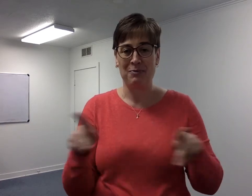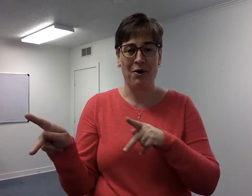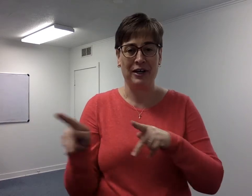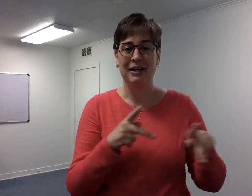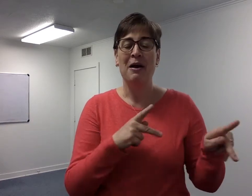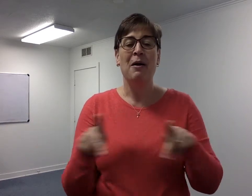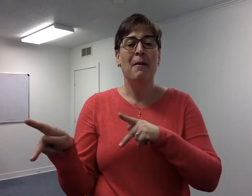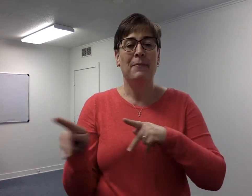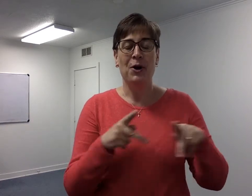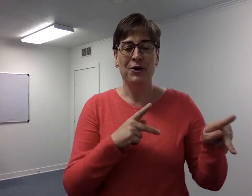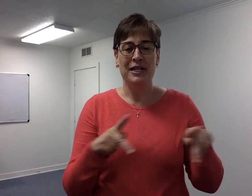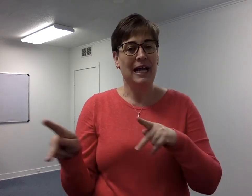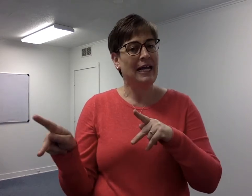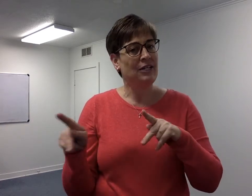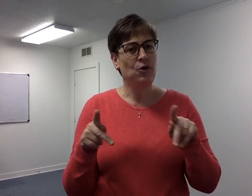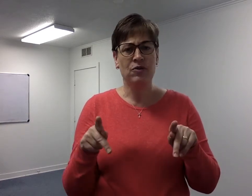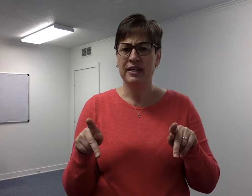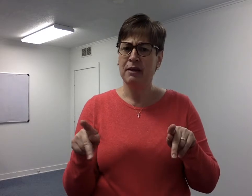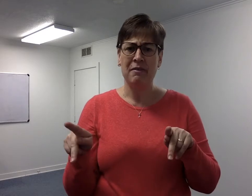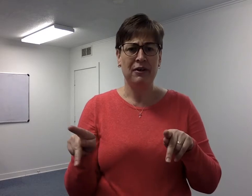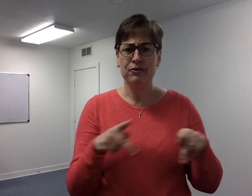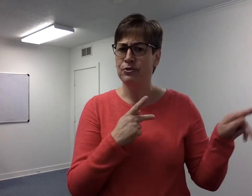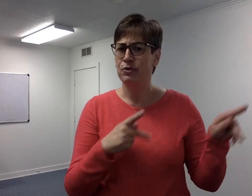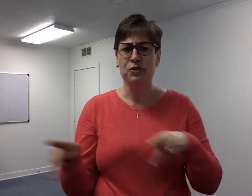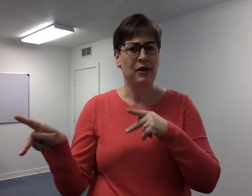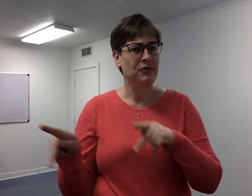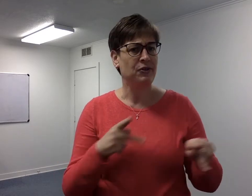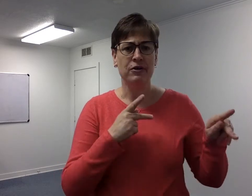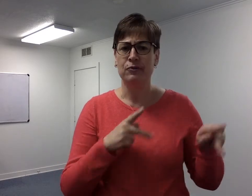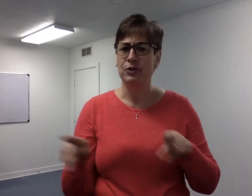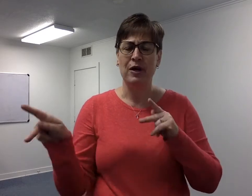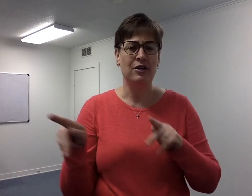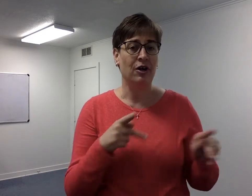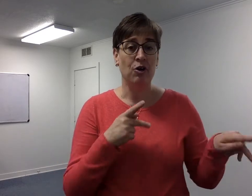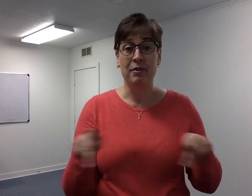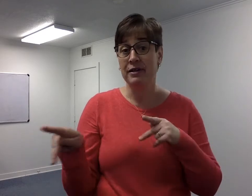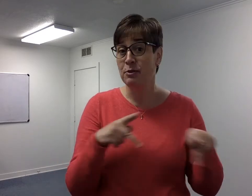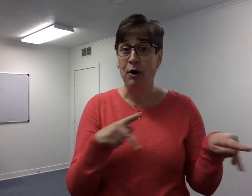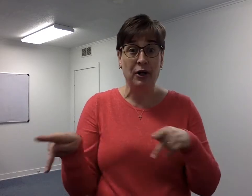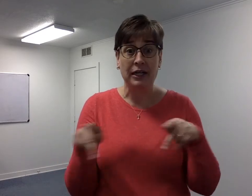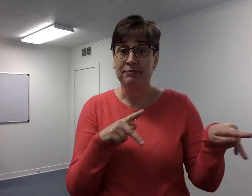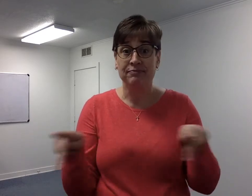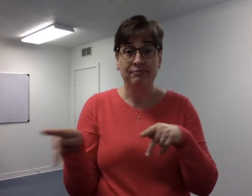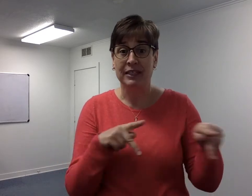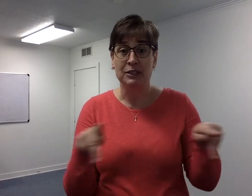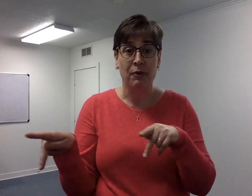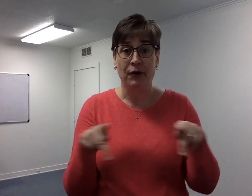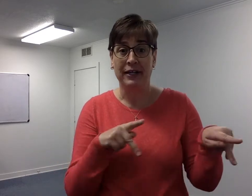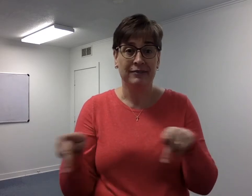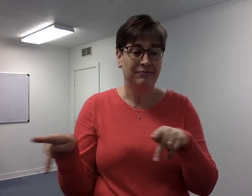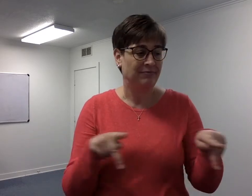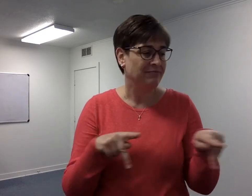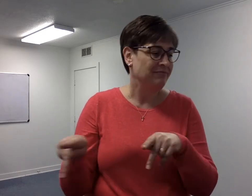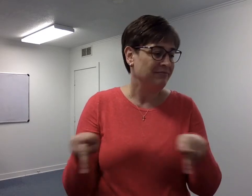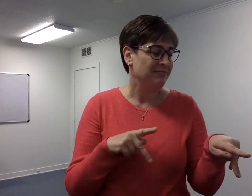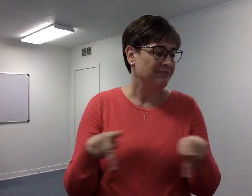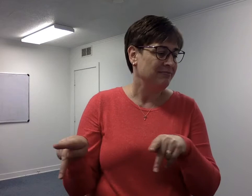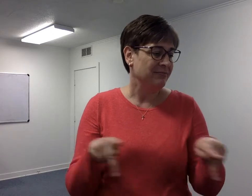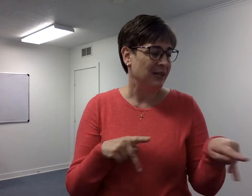party. Party, and I don't think it matters which way you start, which way you go, but it's a party. It's a party. All